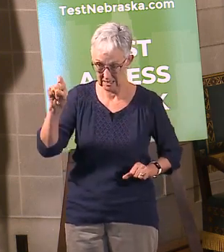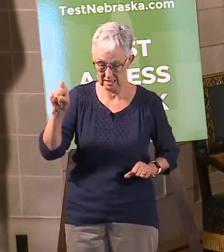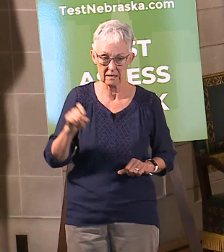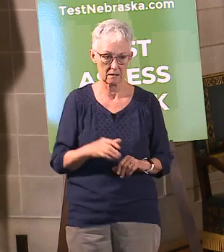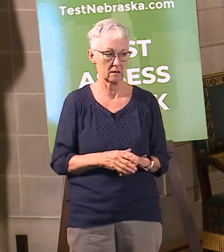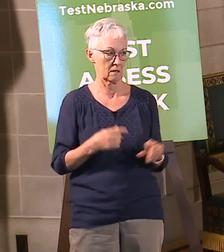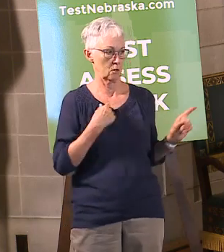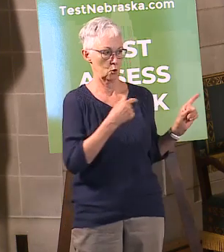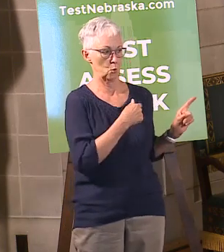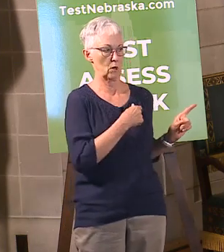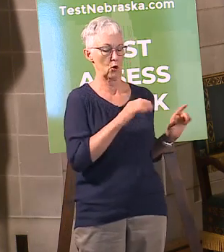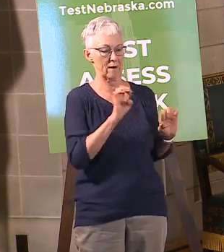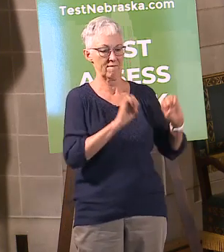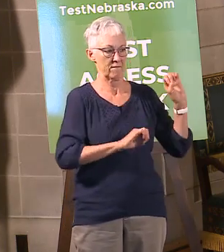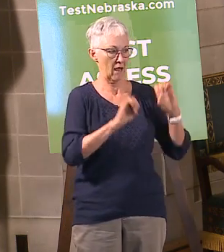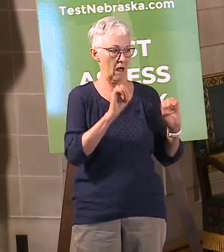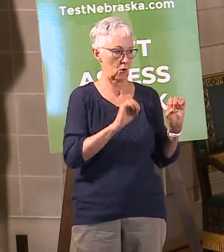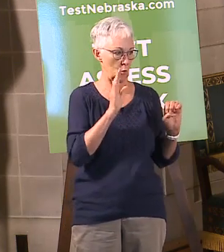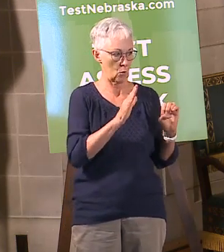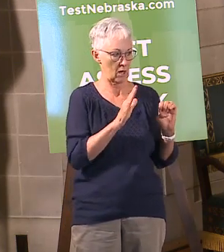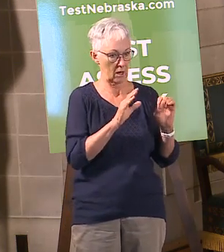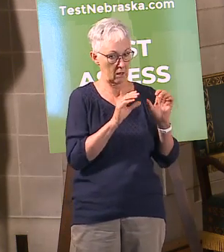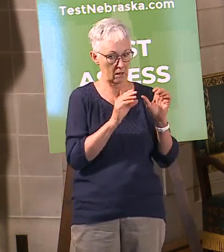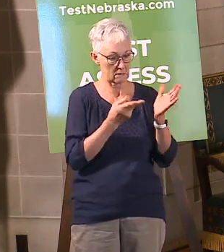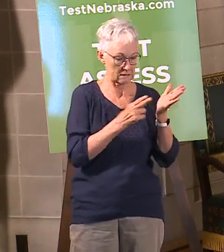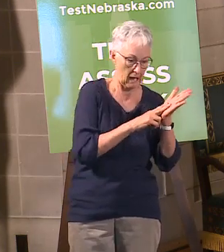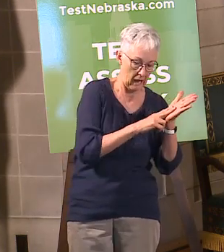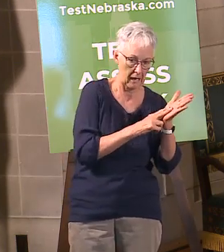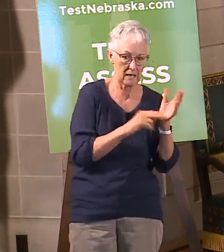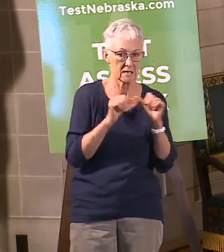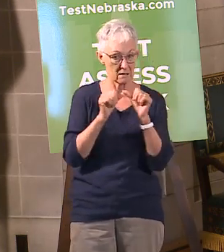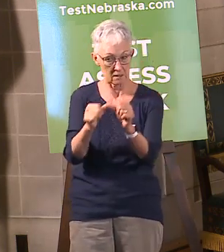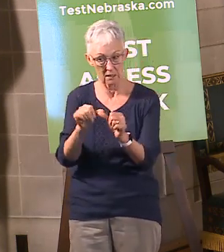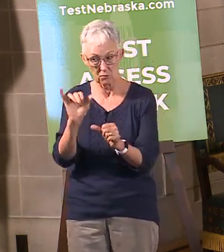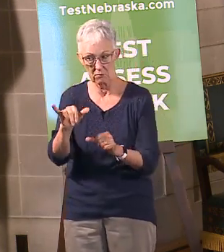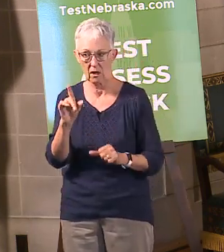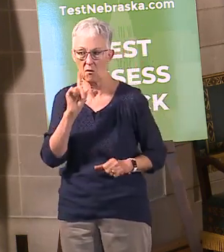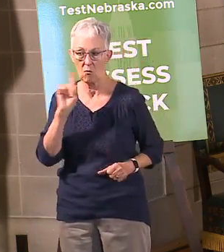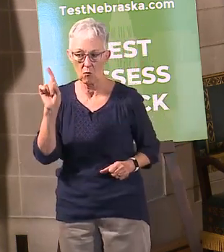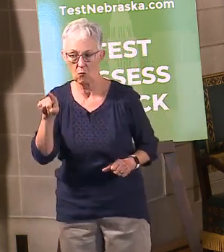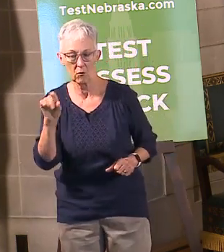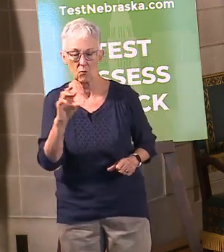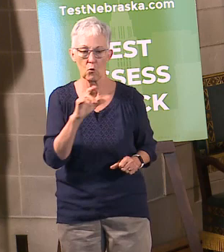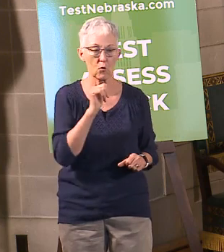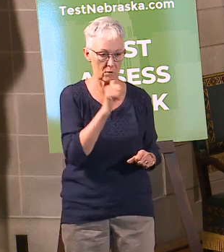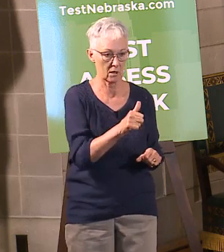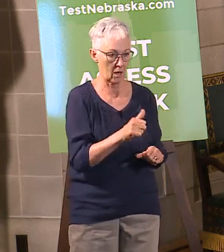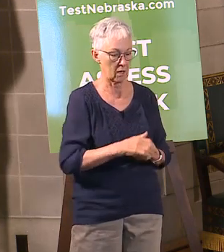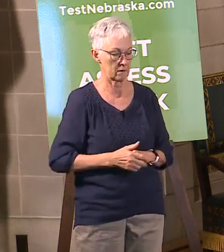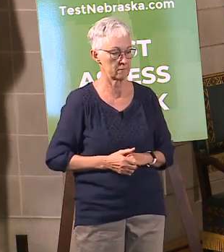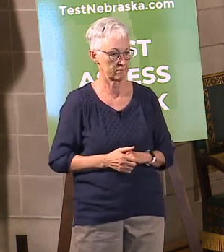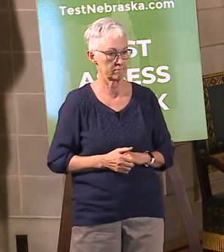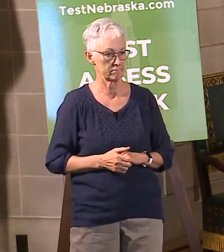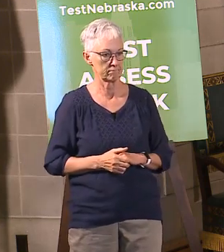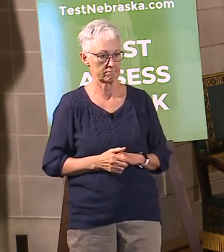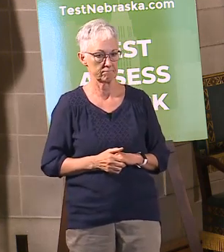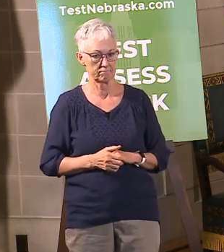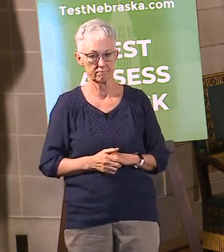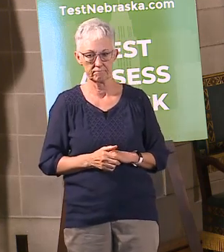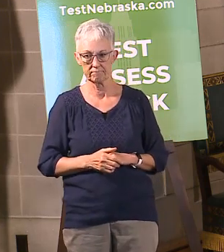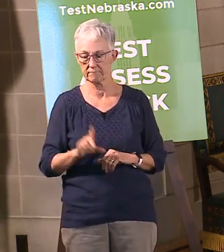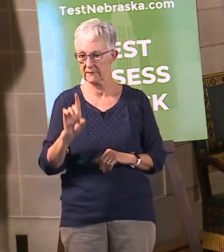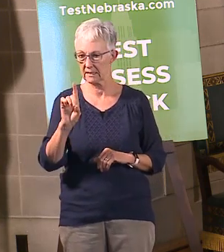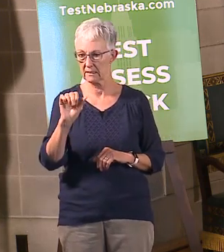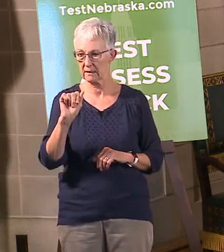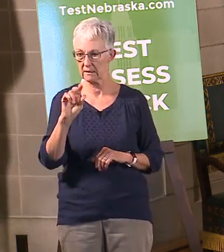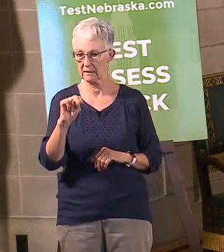doing that evaluation now, so I would say just stay tuned with regard to those executive orders. Gavin Higgins, KCNI. In